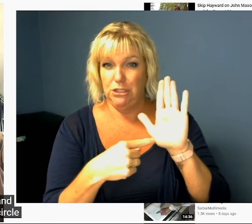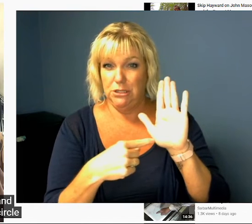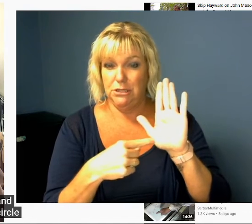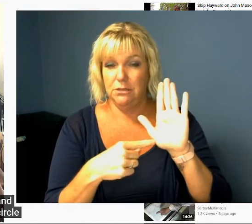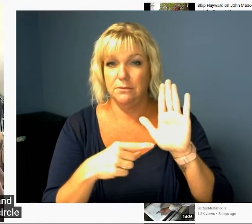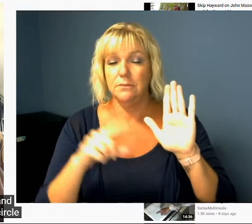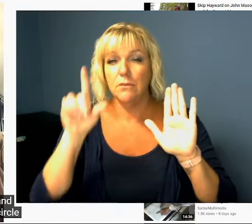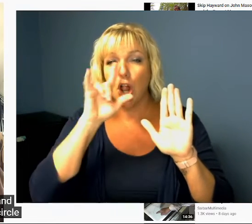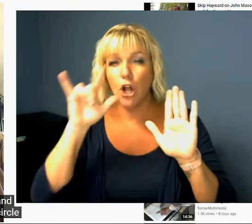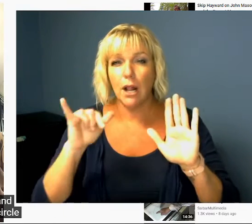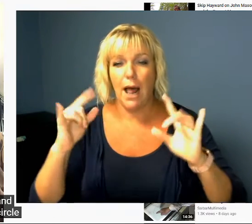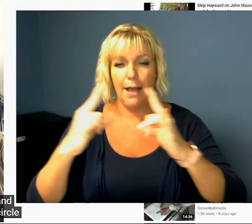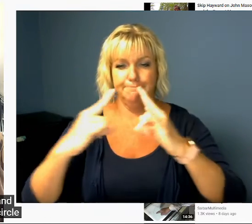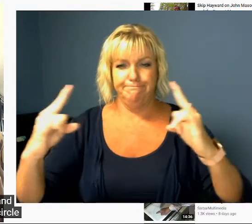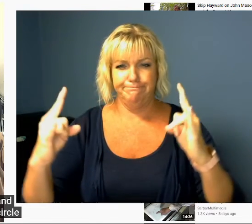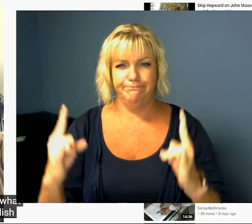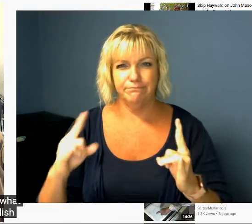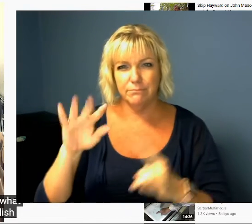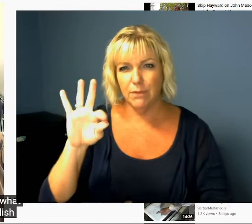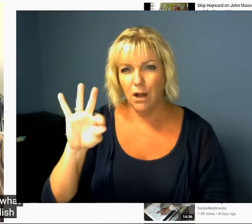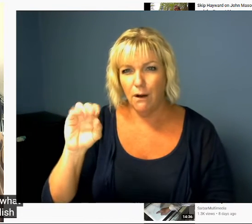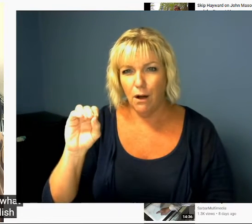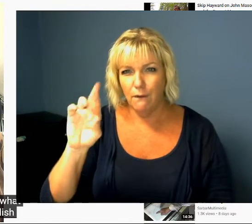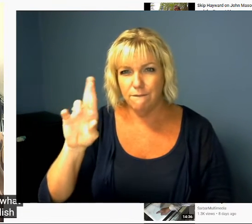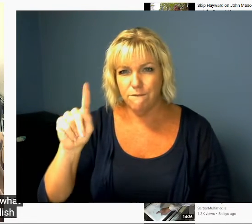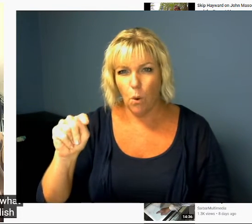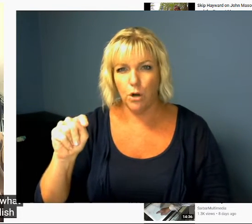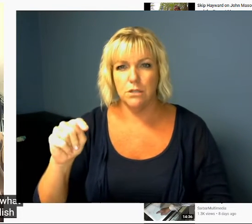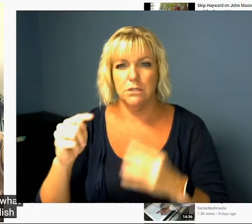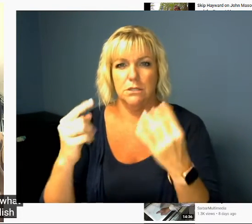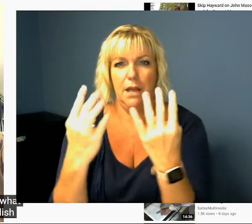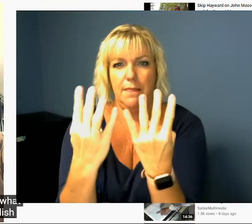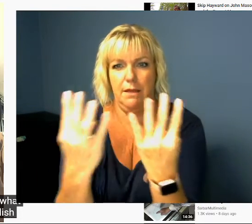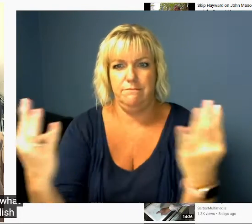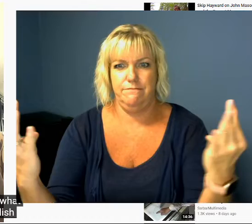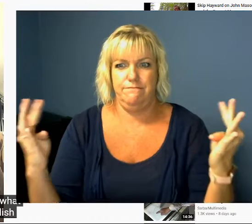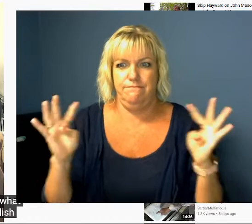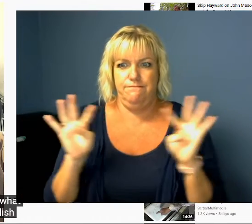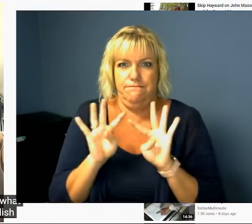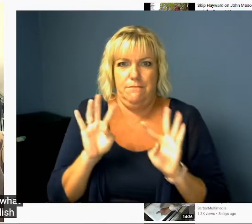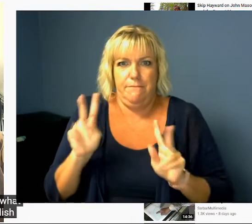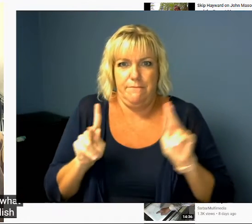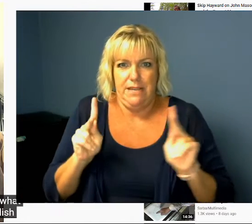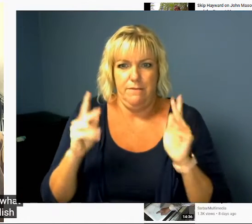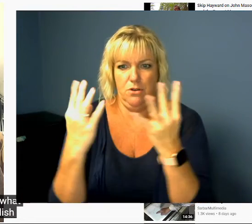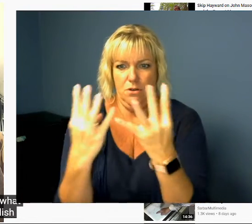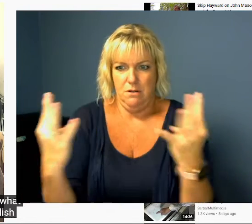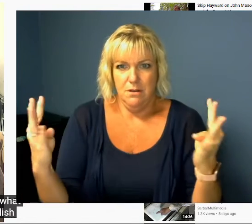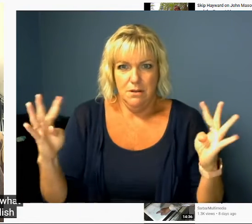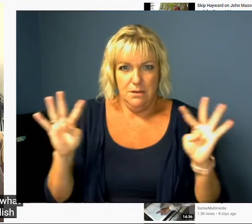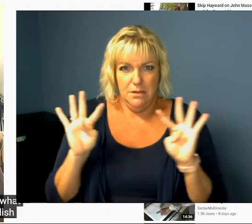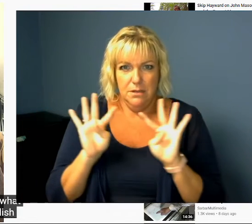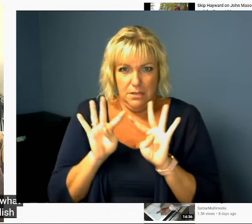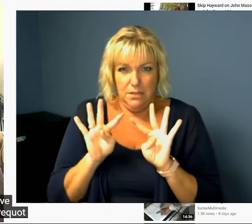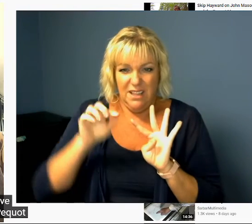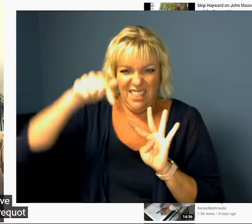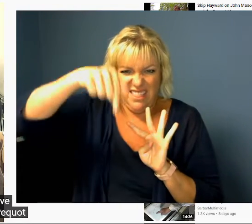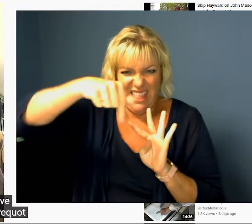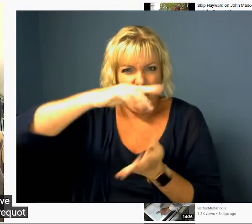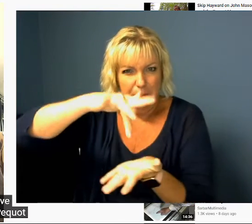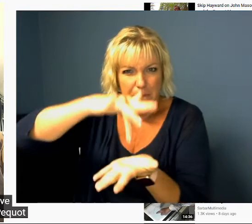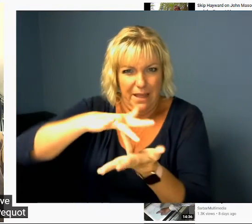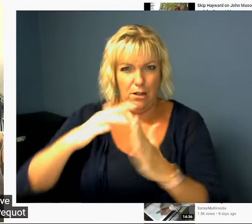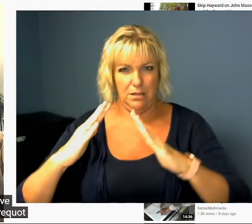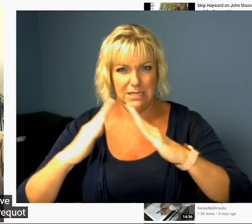drawing of a fort, and there's people around it in a circle. That's the Mystic Massacre. And what that's a reference to is the English